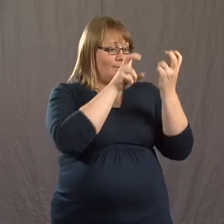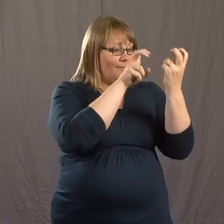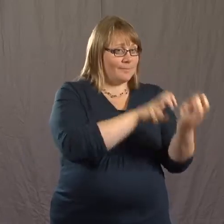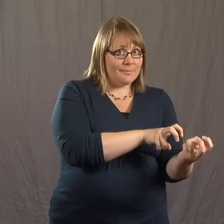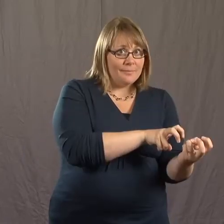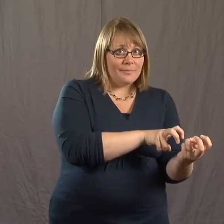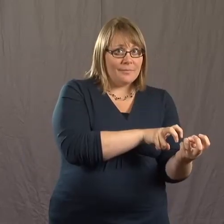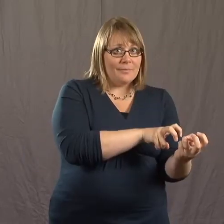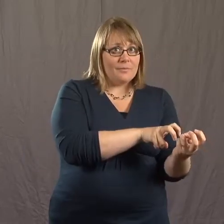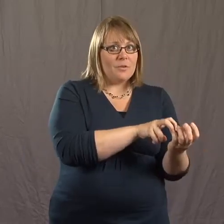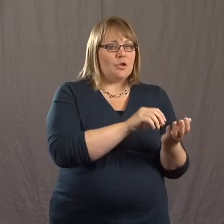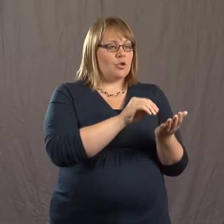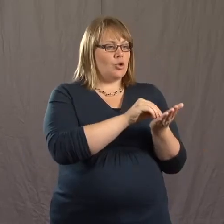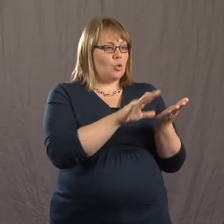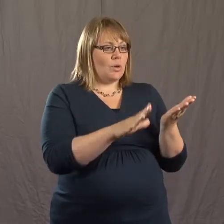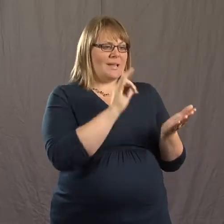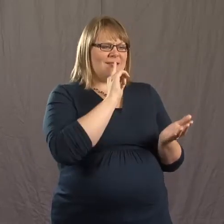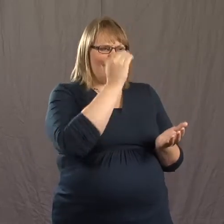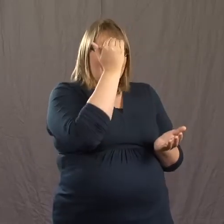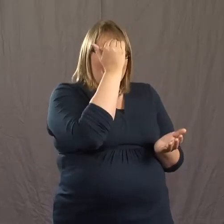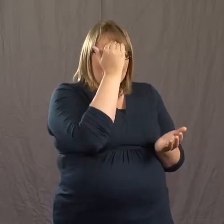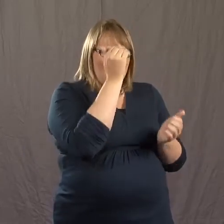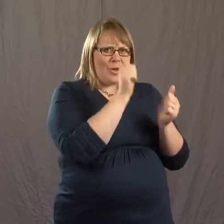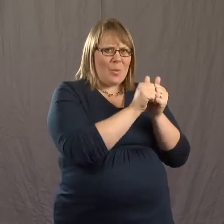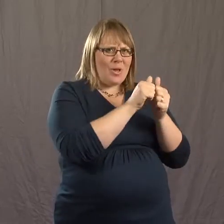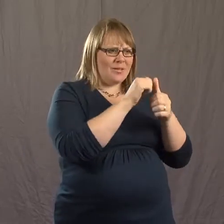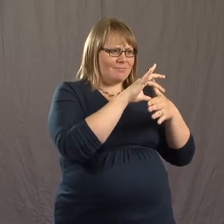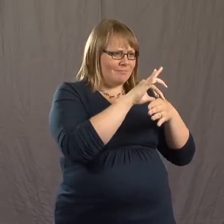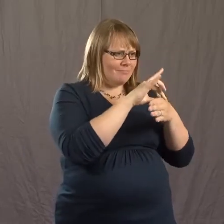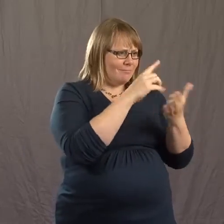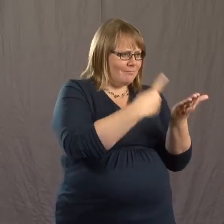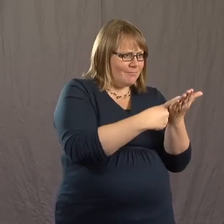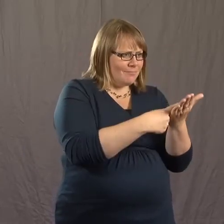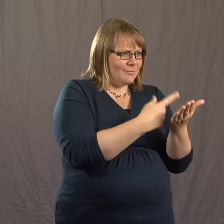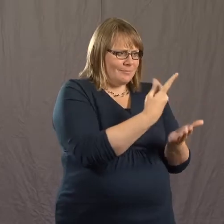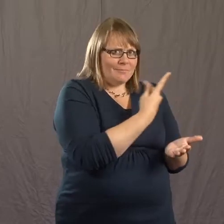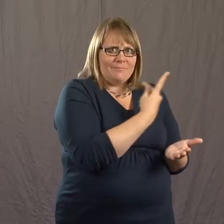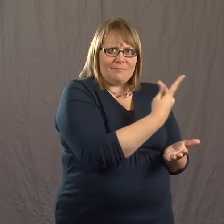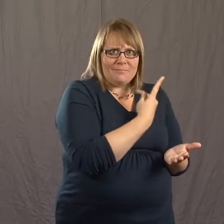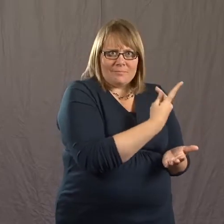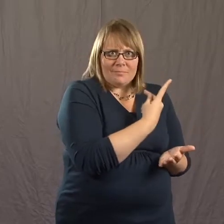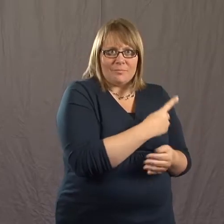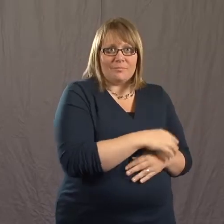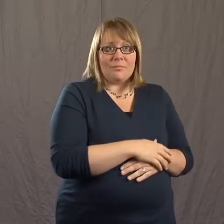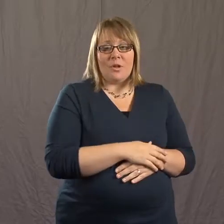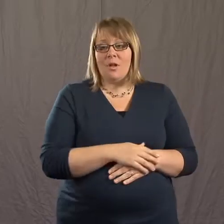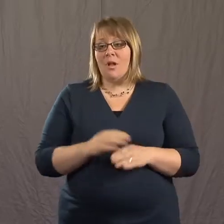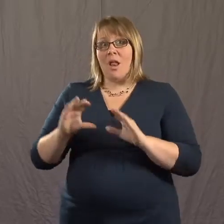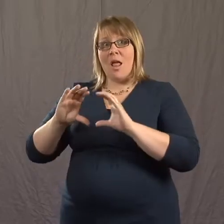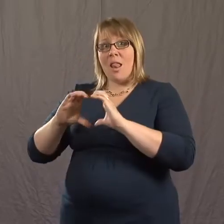It also means that when you meet with the student is familiar with the content at